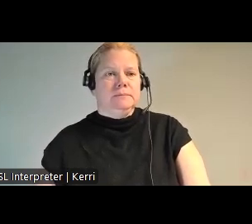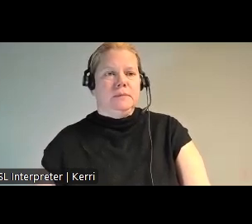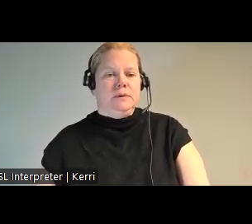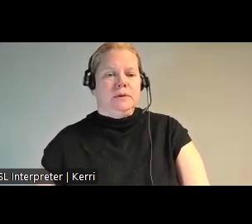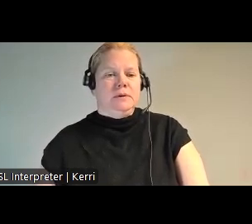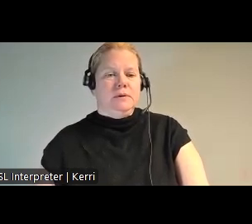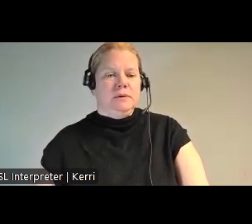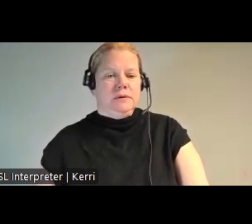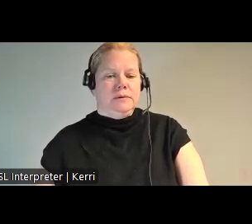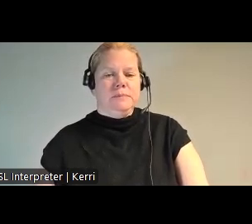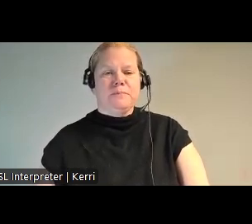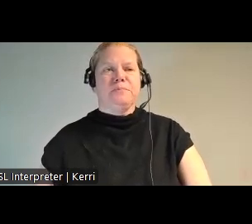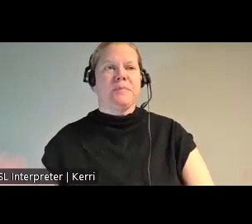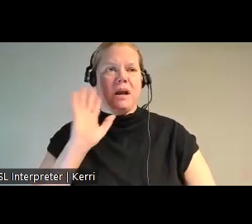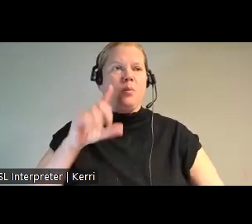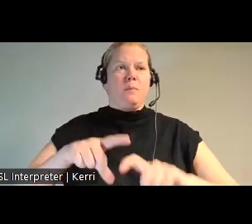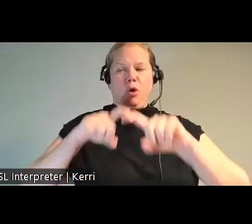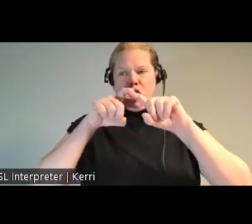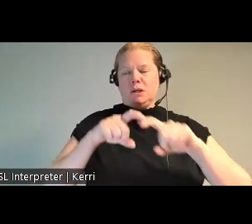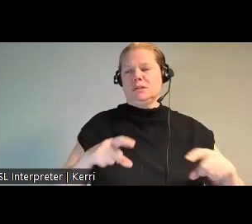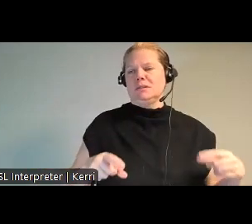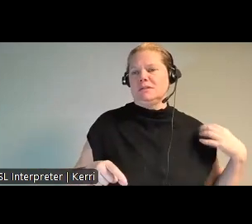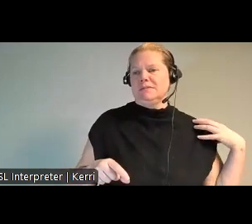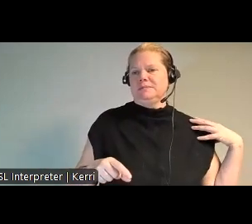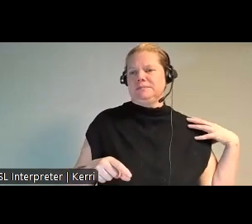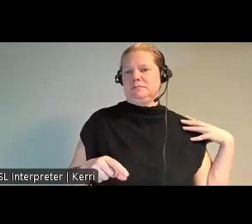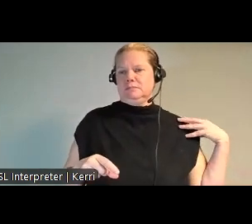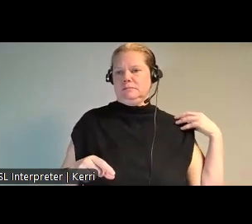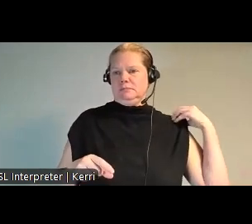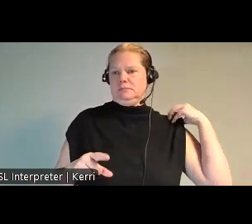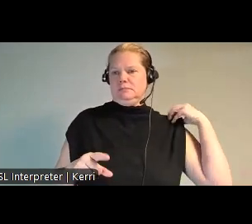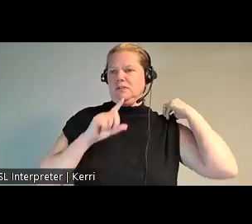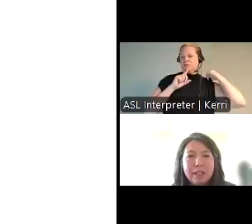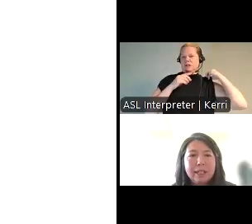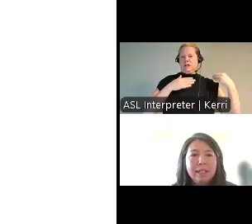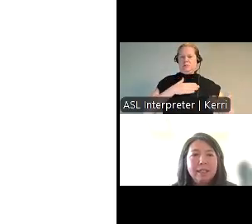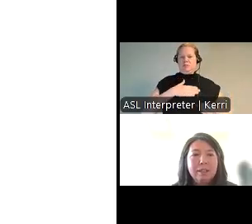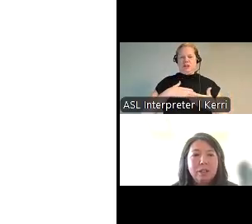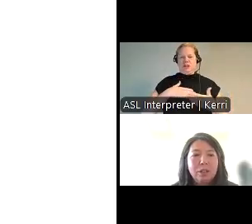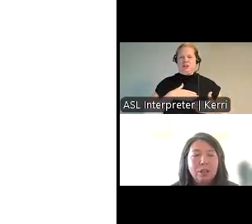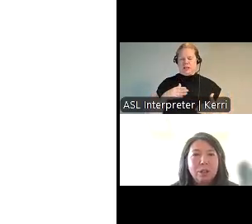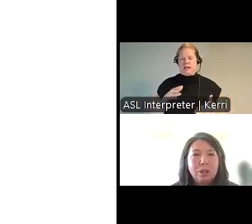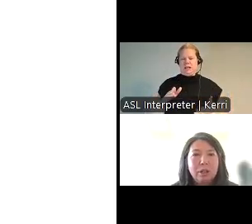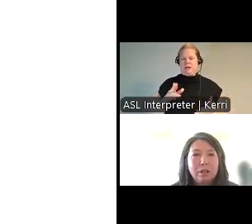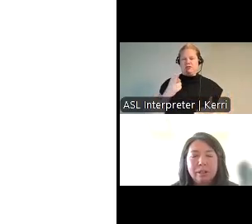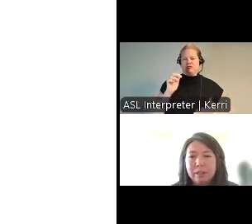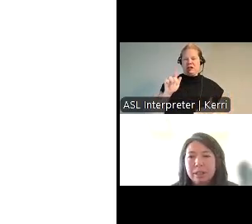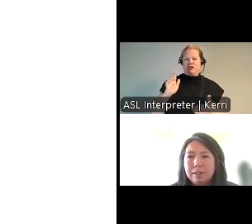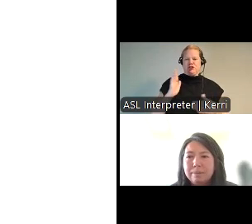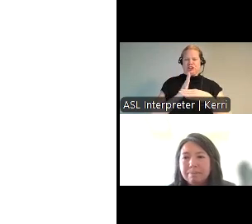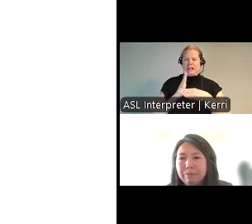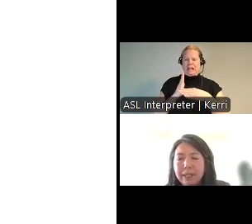So I'm going to pause it there. And so really appreciate Rachel sharing in